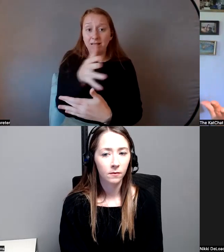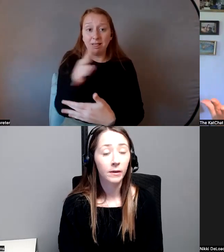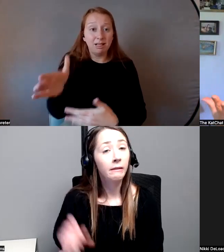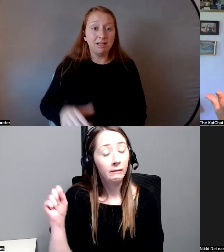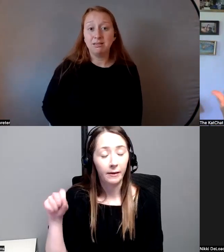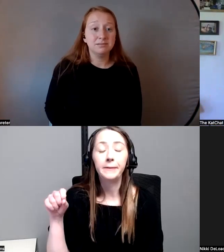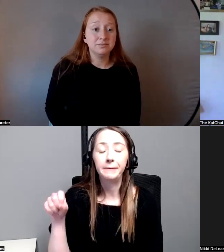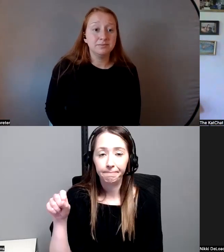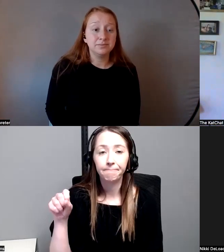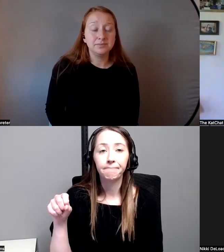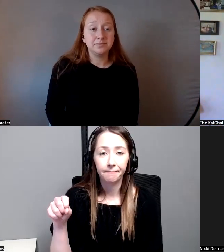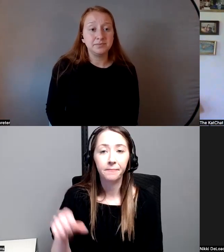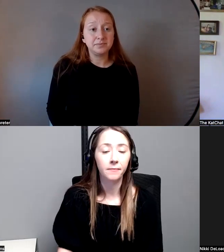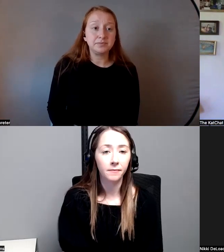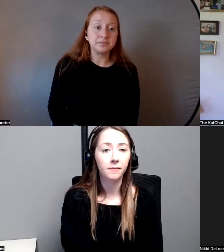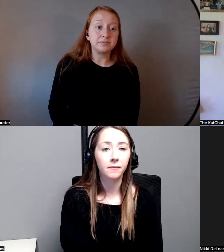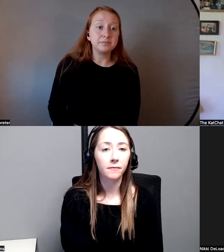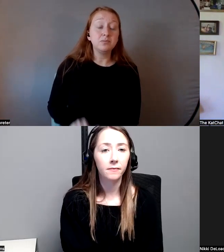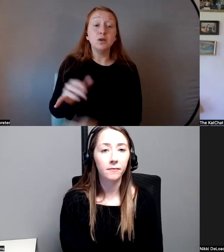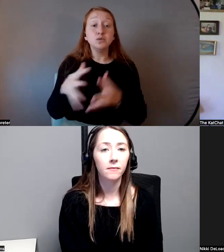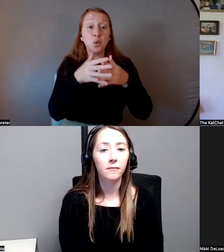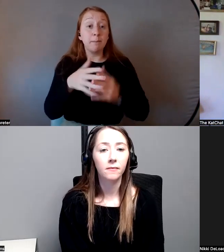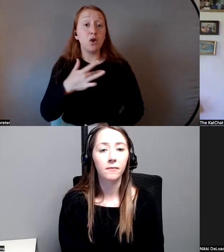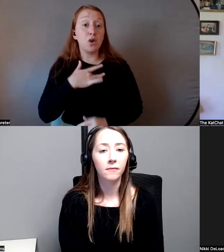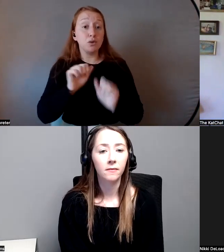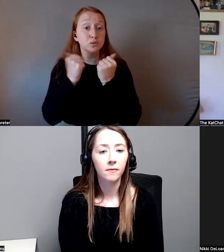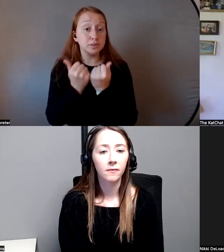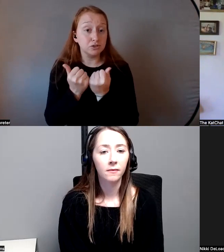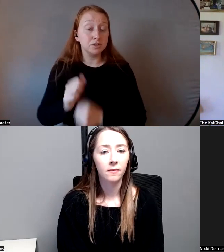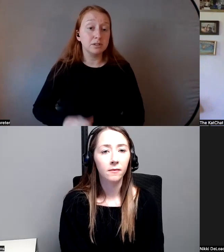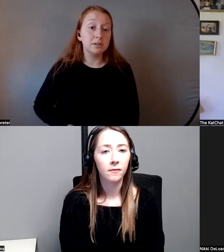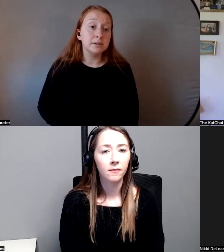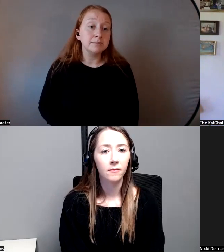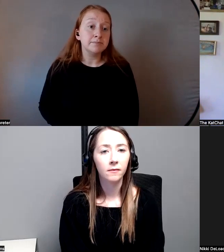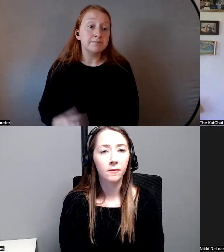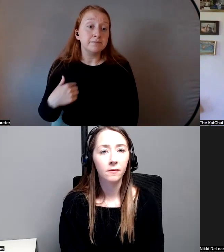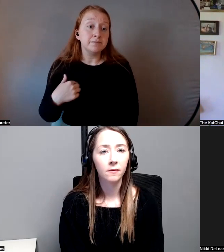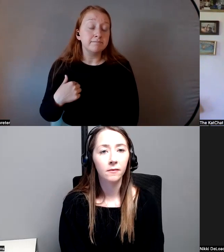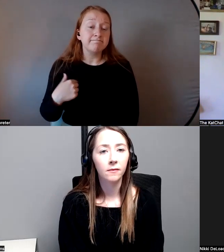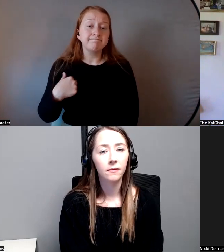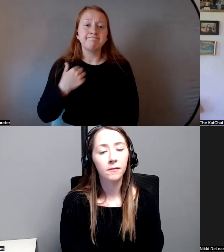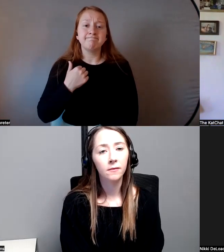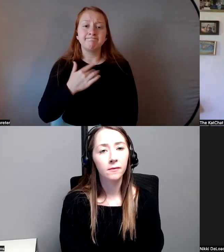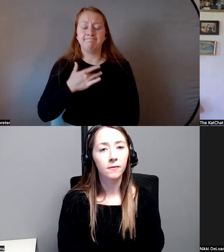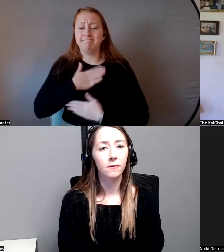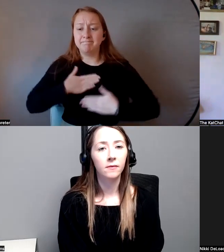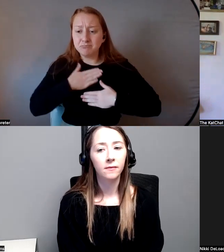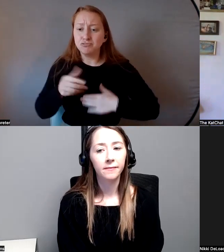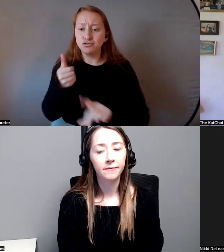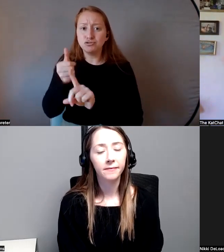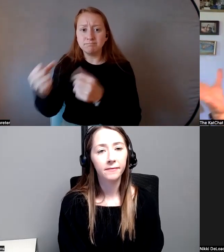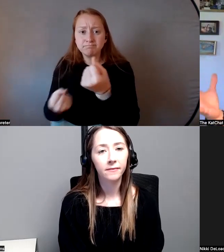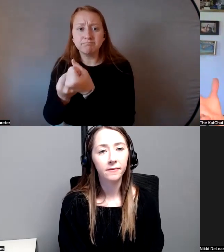time frame. For the American Heart Association, I appreciate you being an advocate